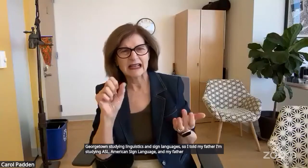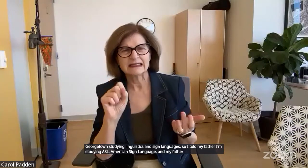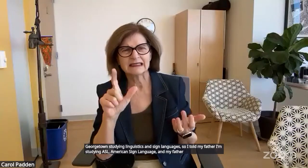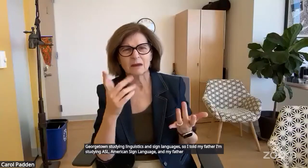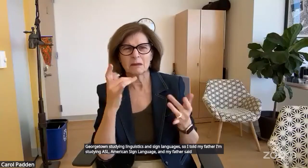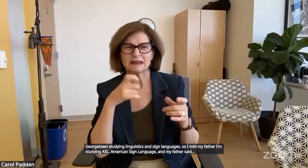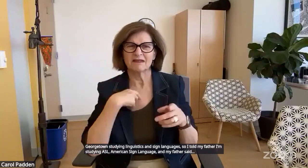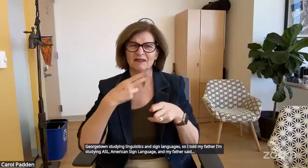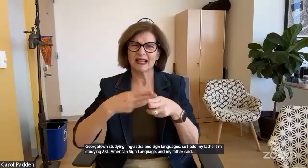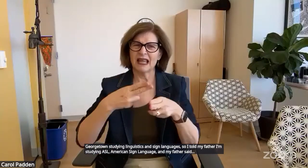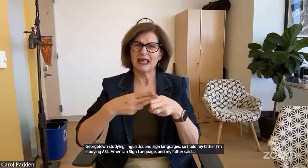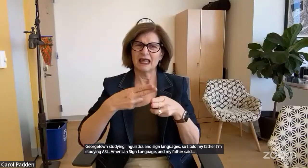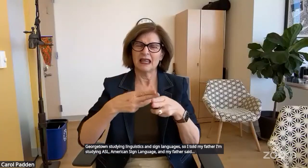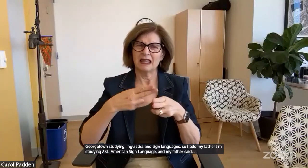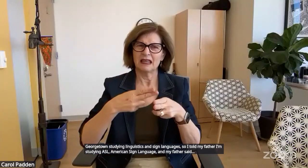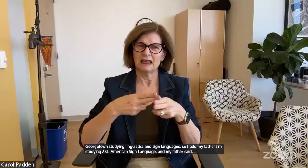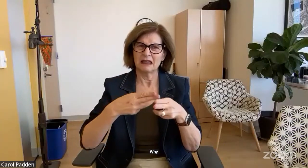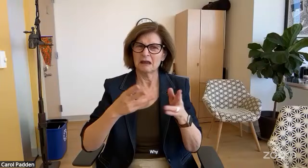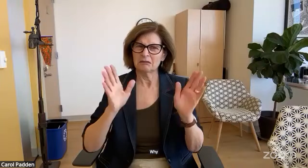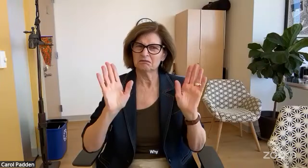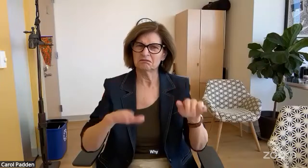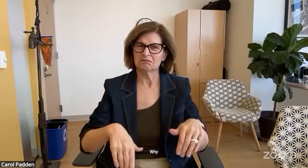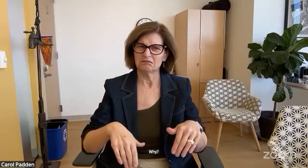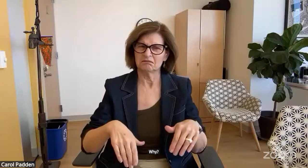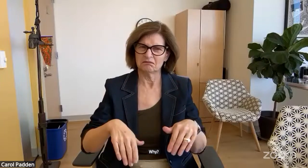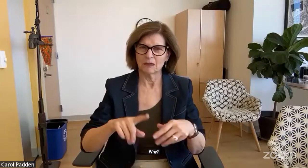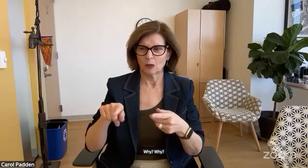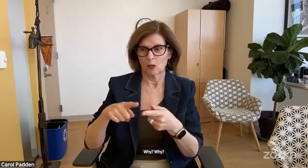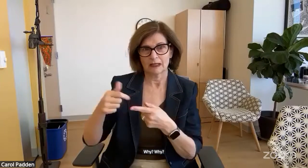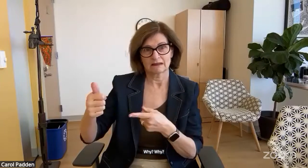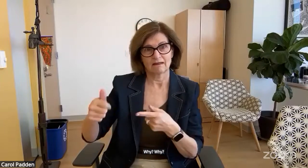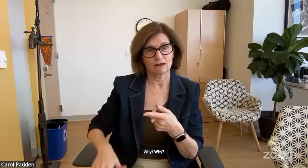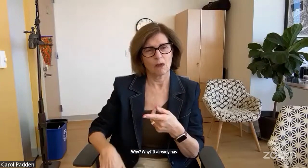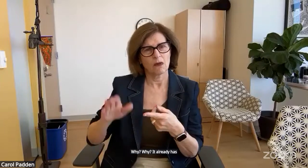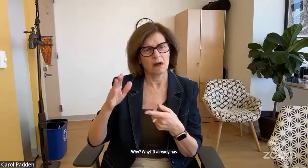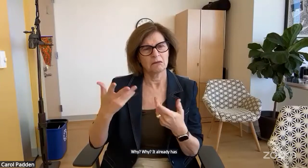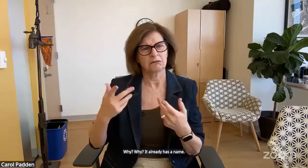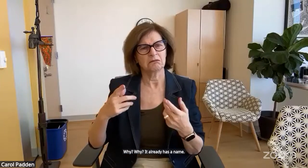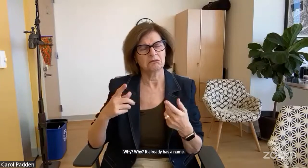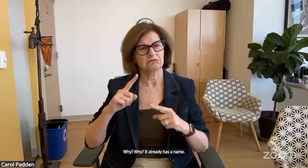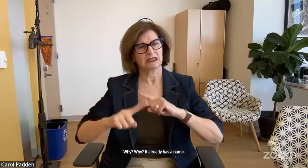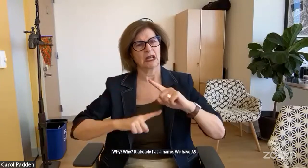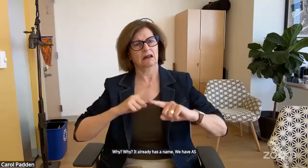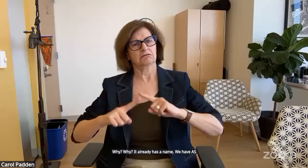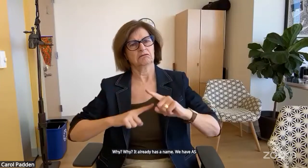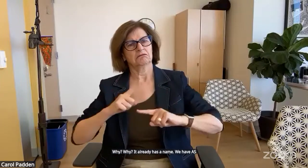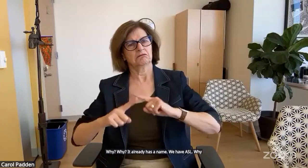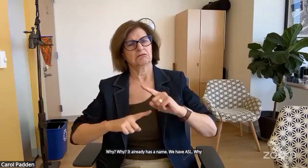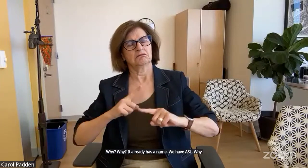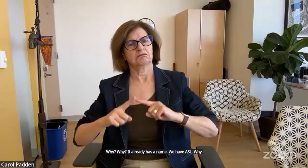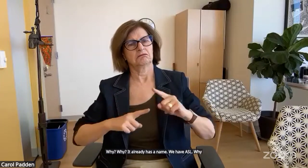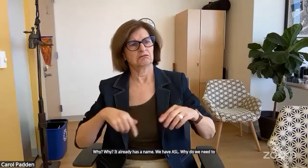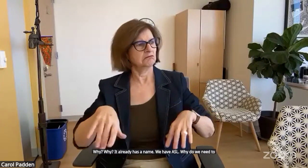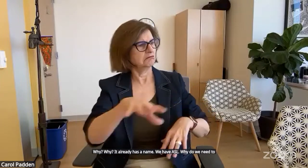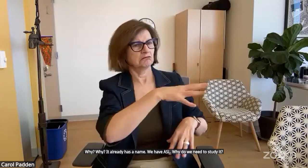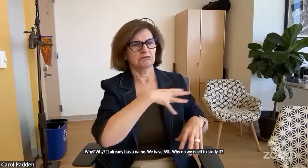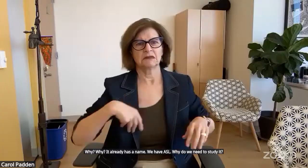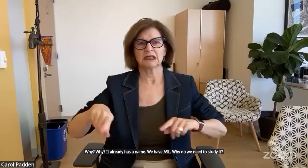said, "Why? Why? It already has a name. We have ASL. Why do we need to study it? Why do we need to have